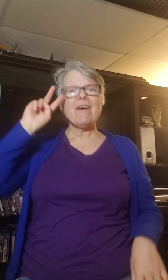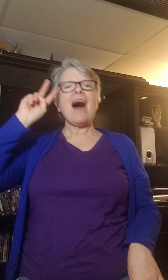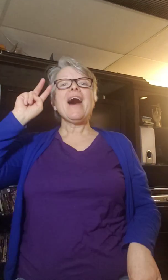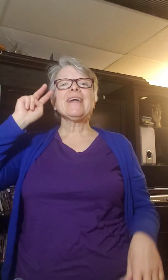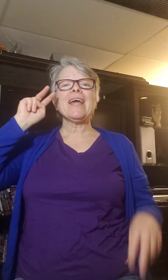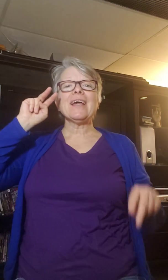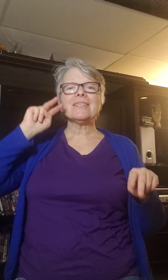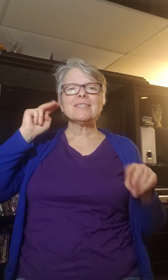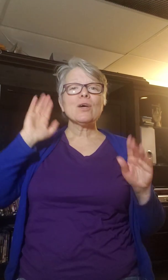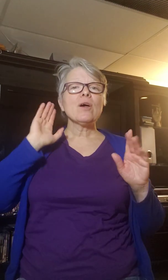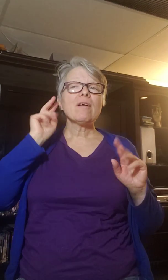eye gaze